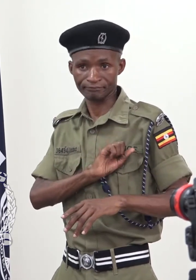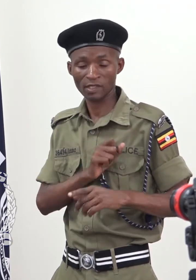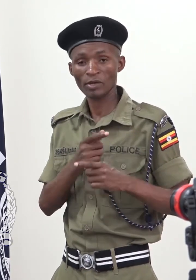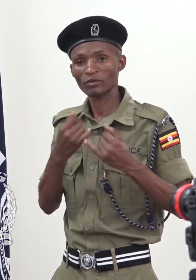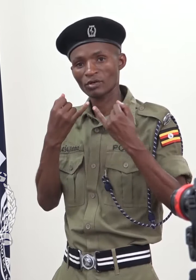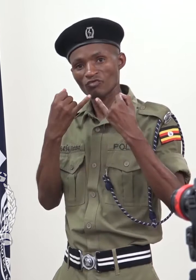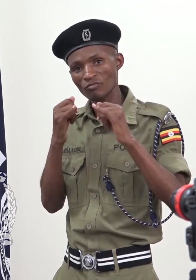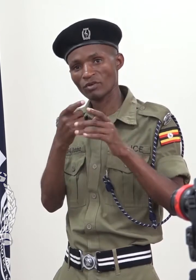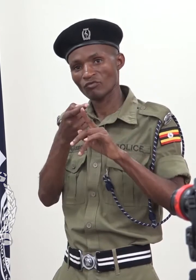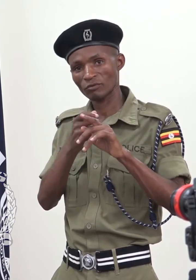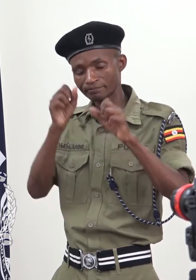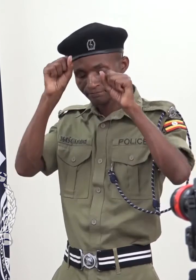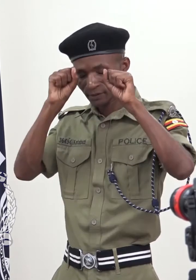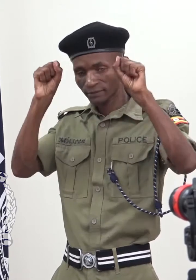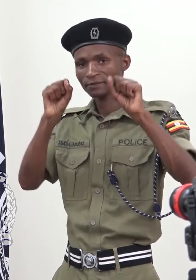office.